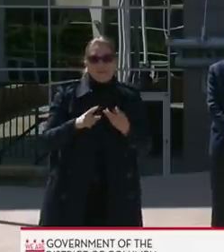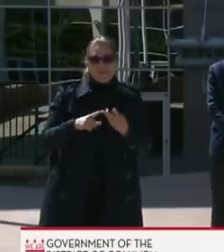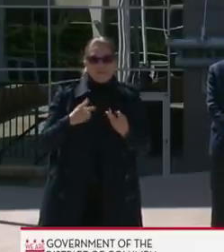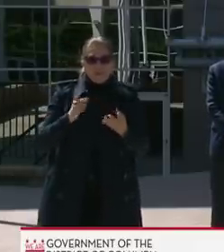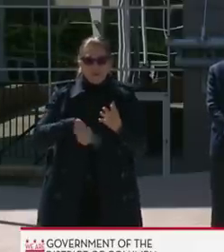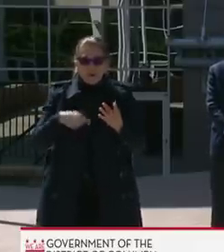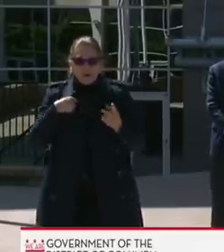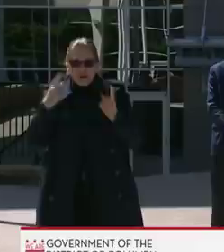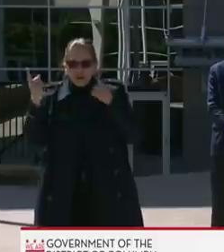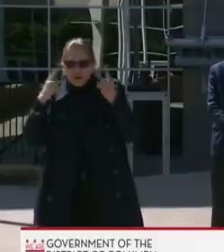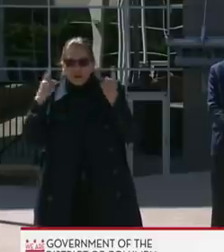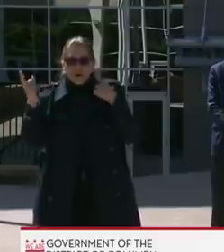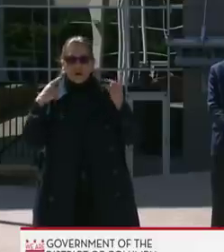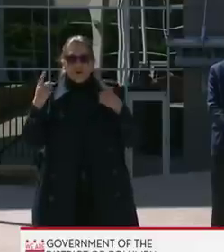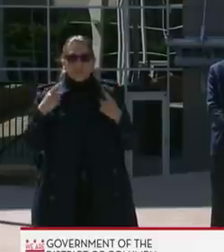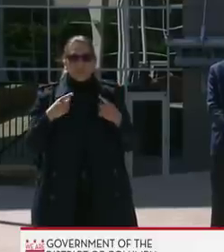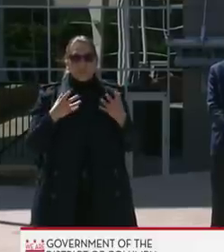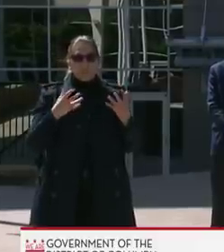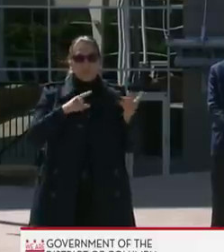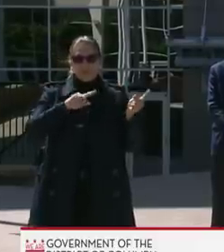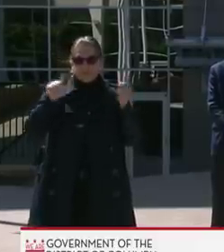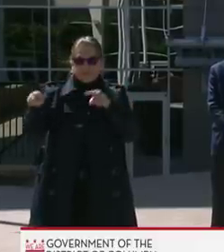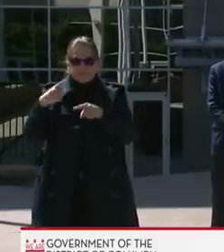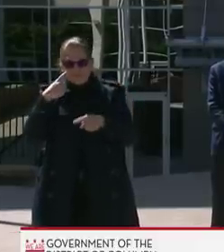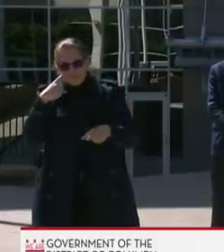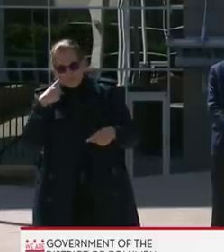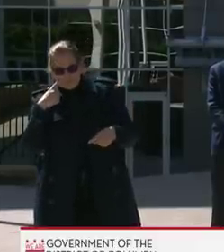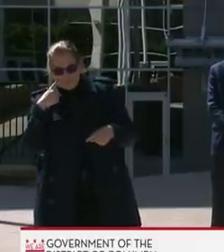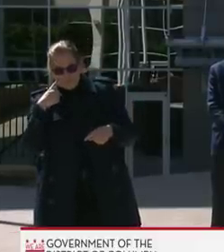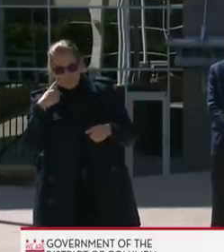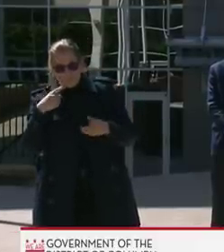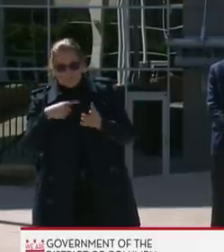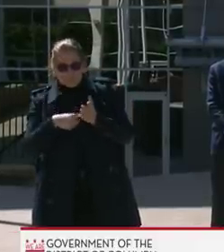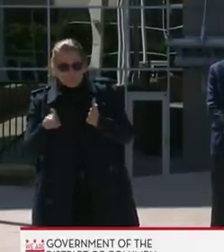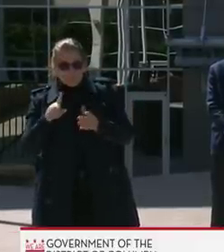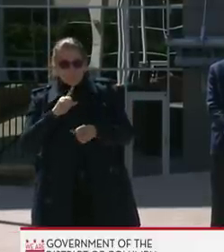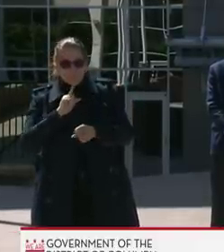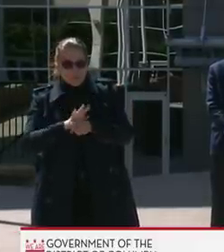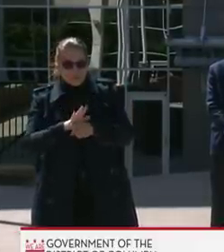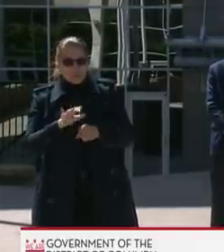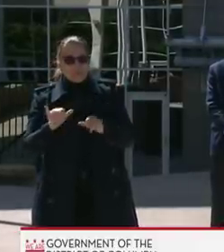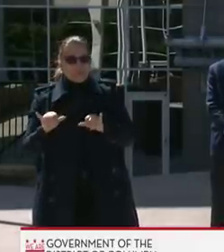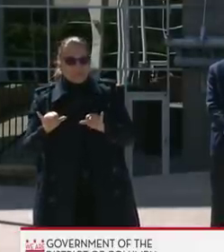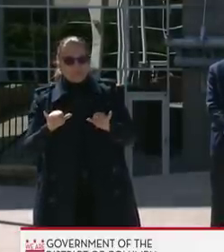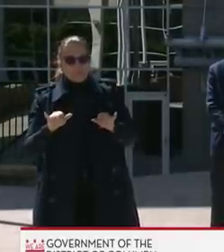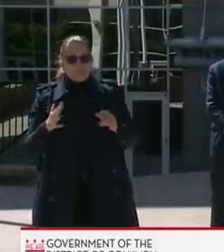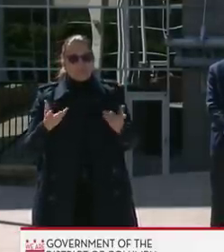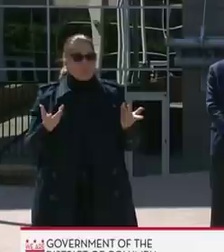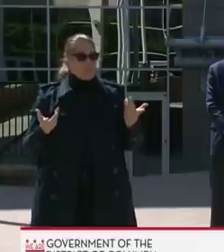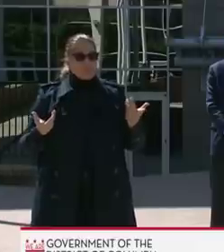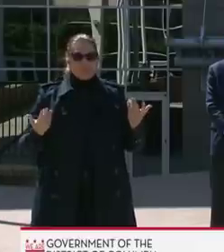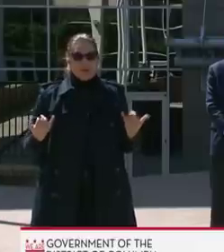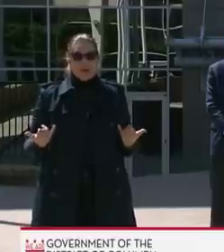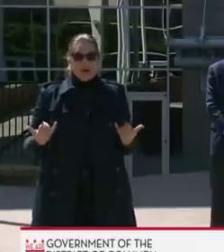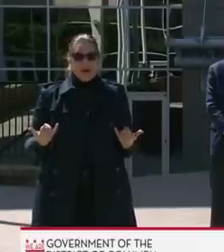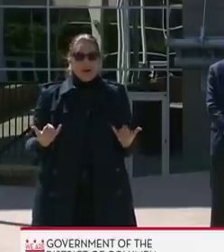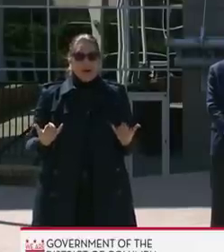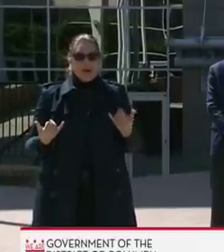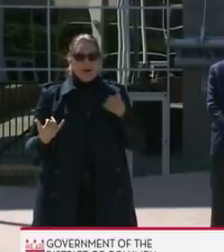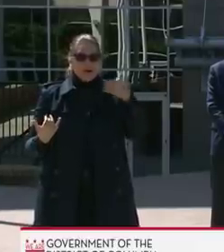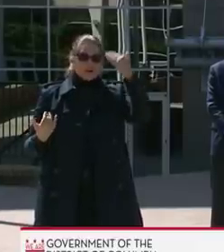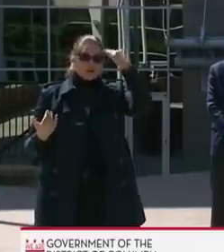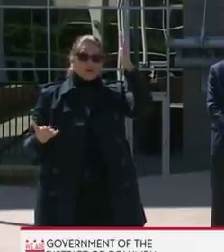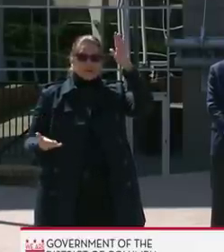confirmed. We, let me say, don't know exactly what has happened to those